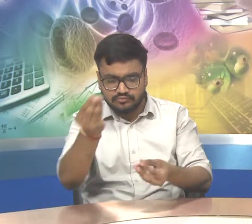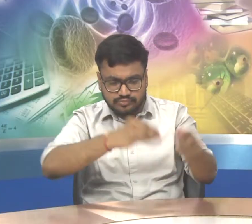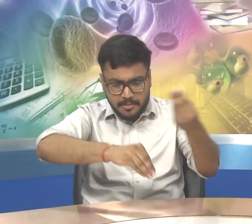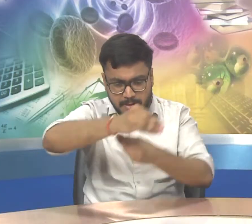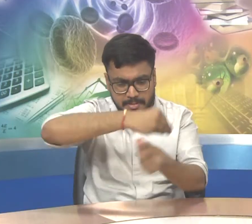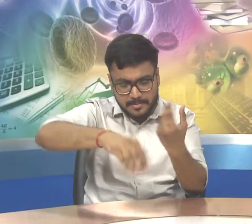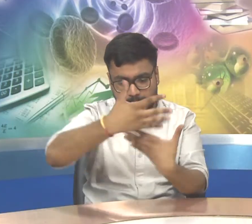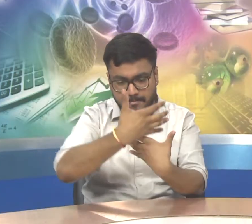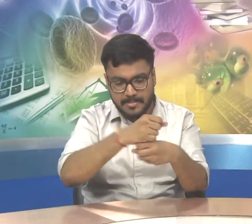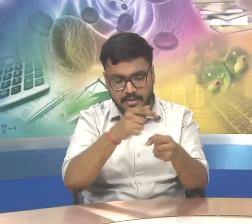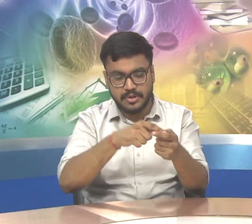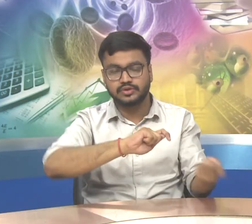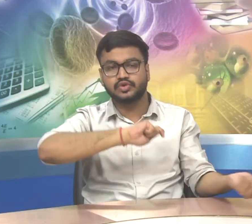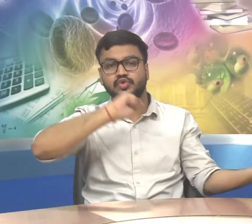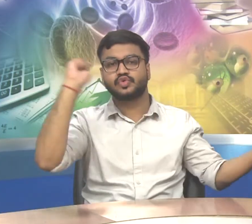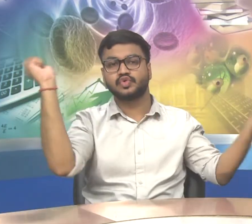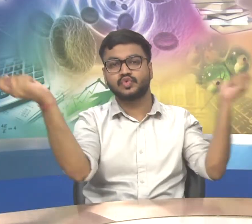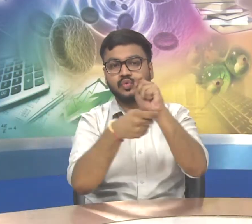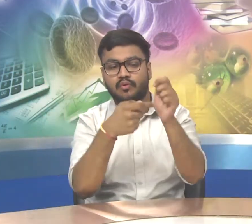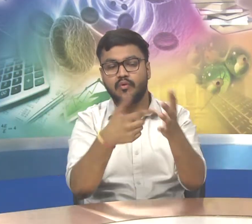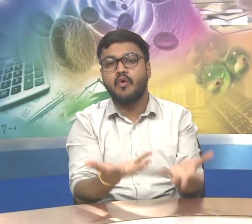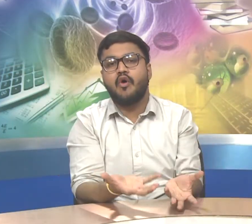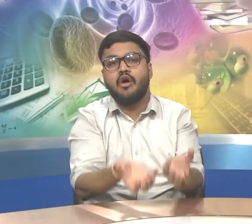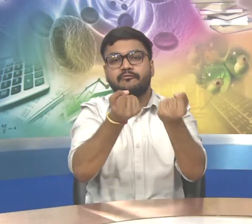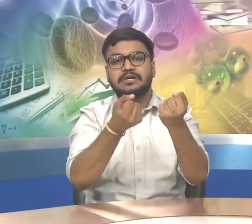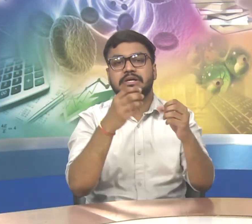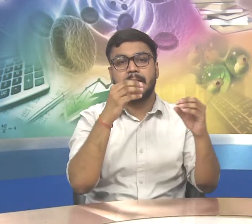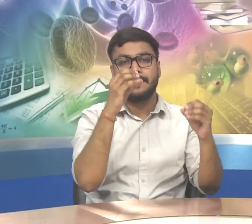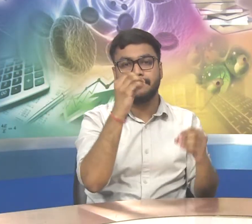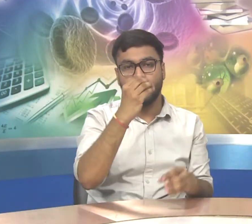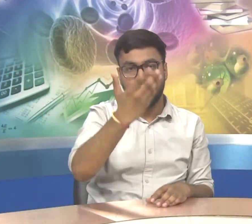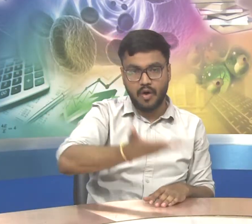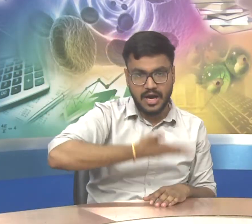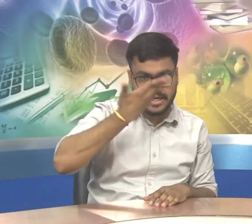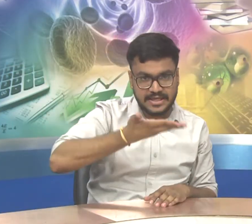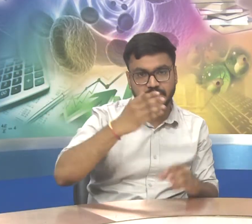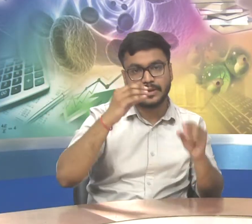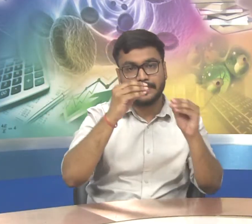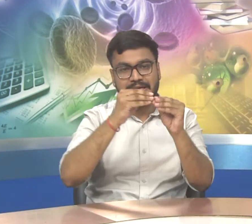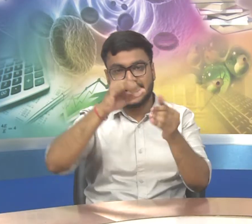Because oxygen is more reactive and forms many compounds.